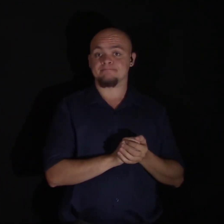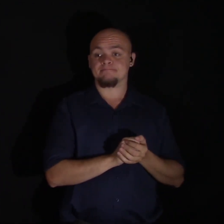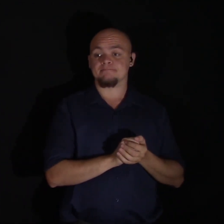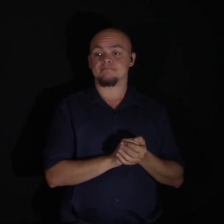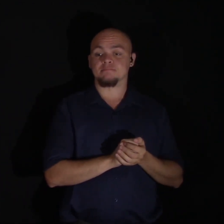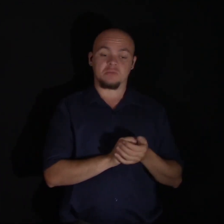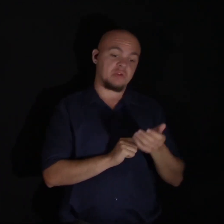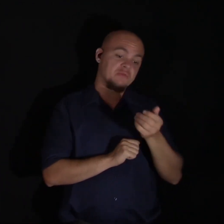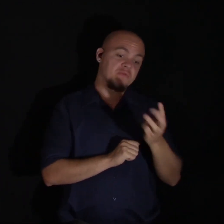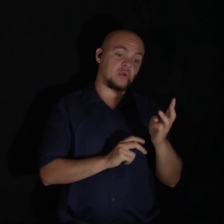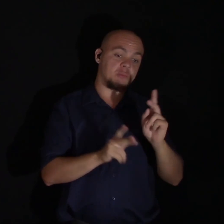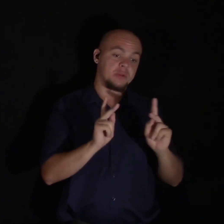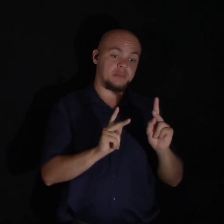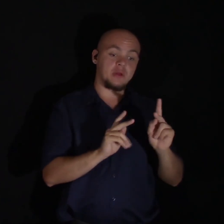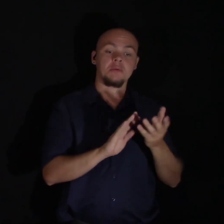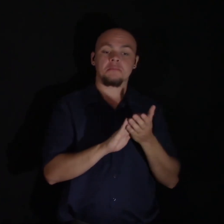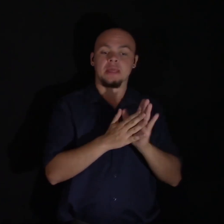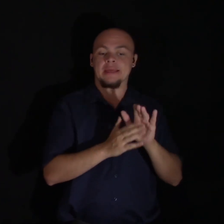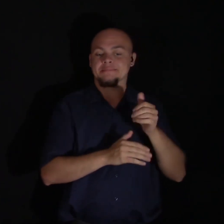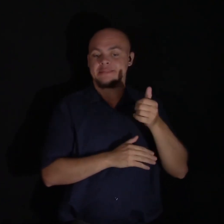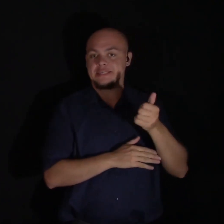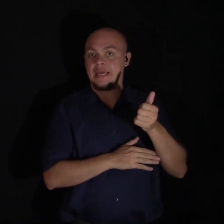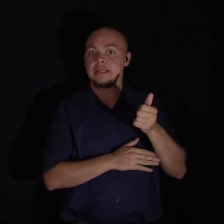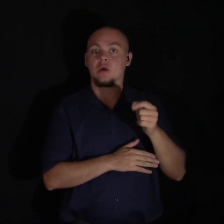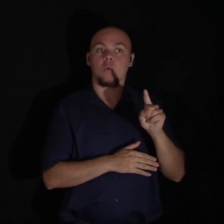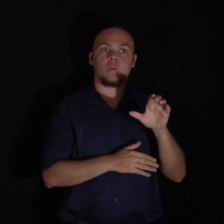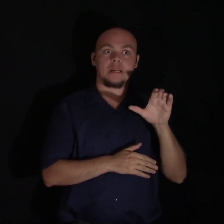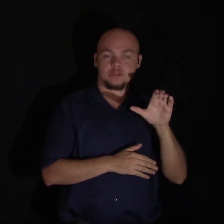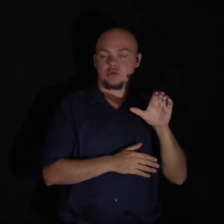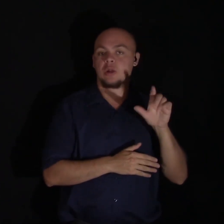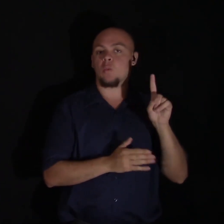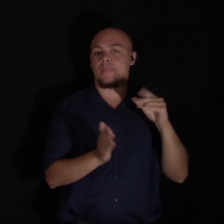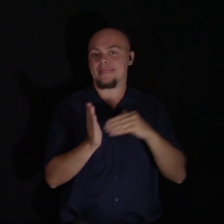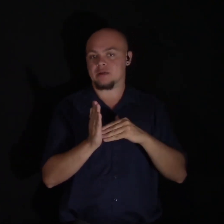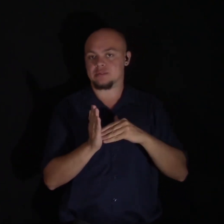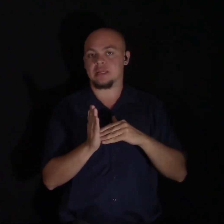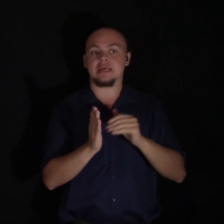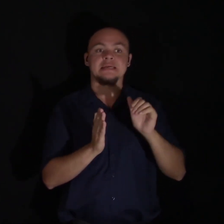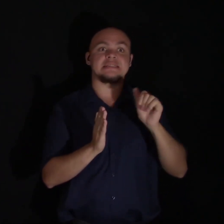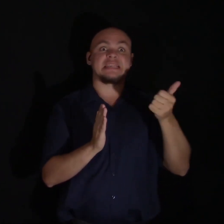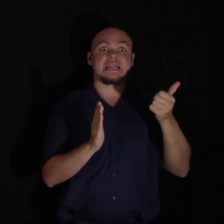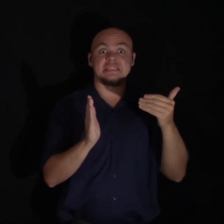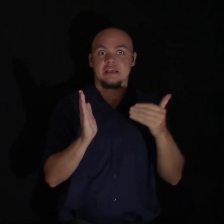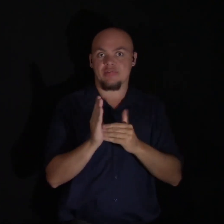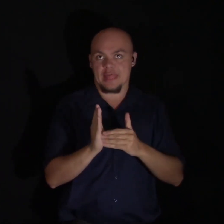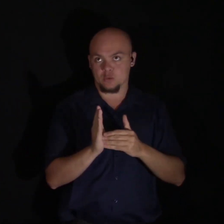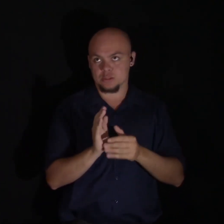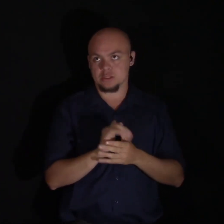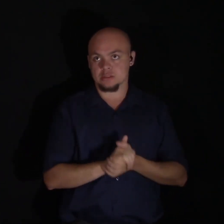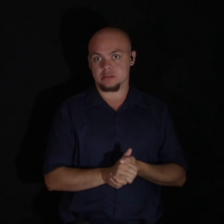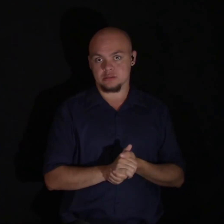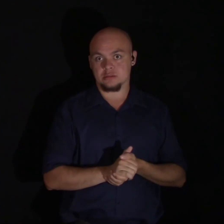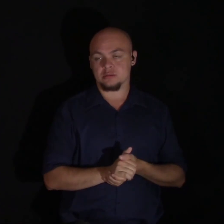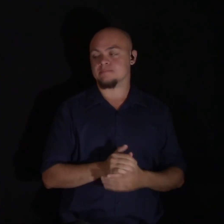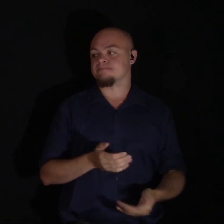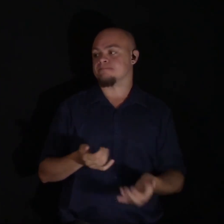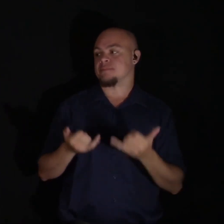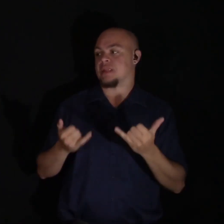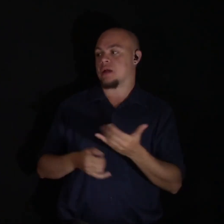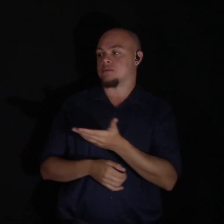Started with a handful of people, that turned into 10, then 100, then 1,000, then tens of thousands. And this is what it looks like